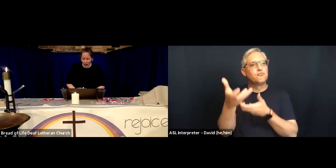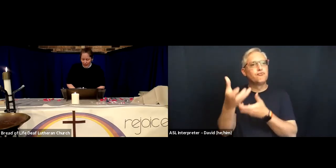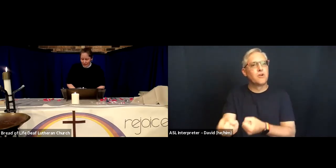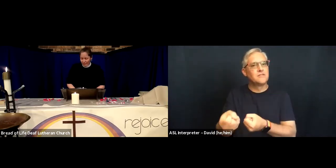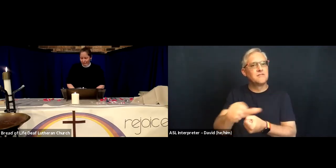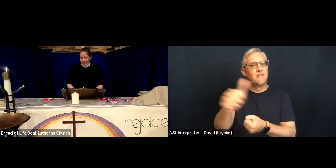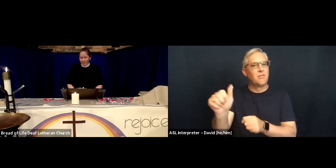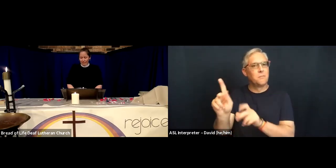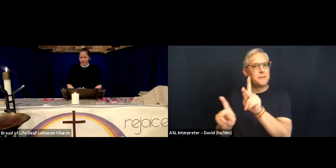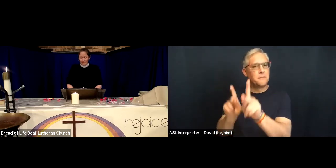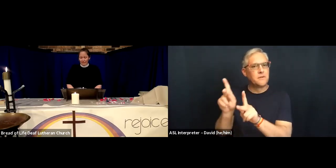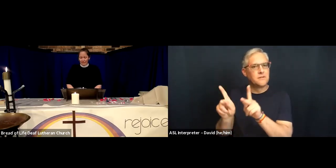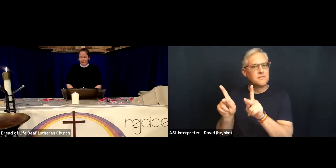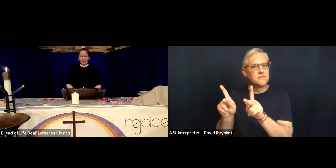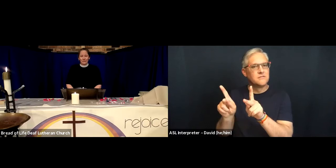a lot.